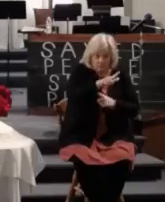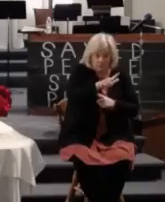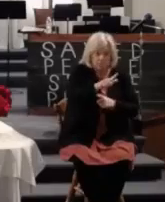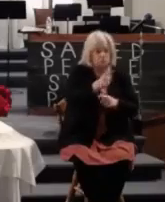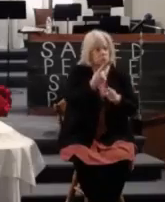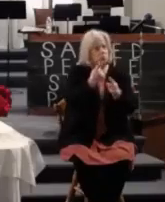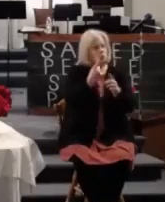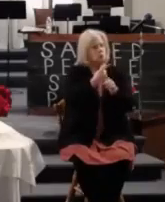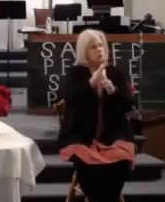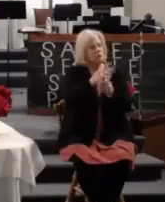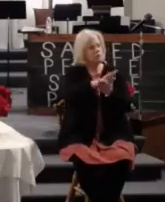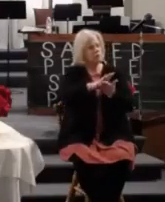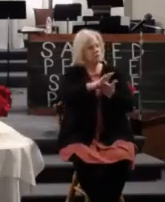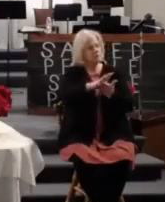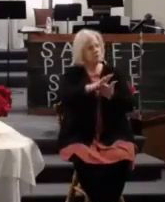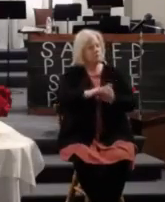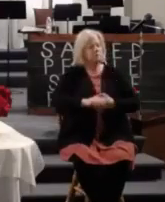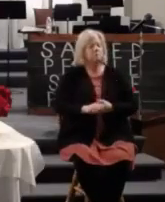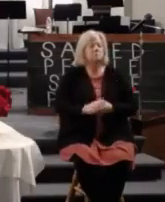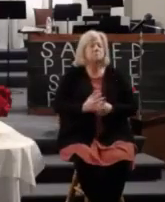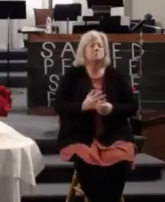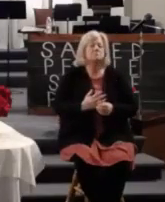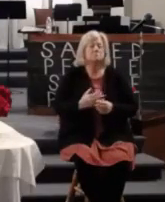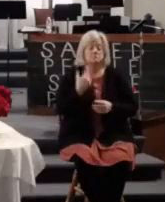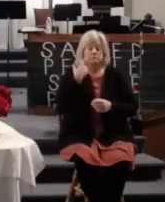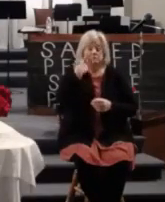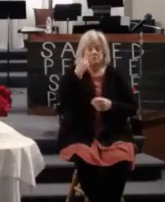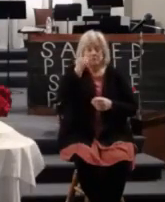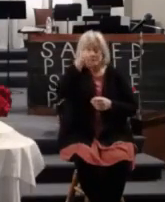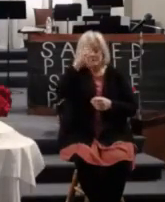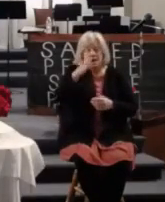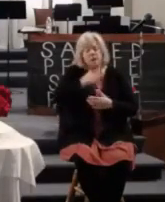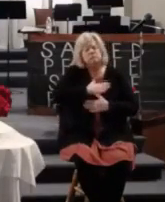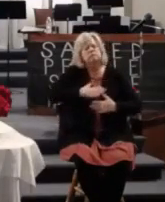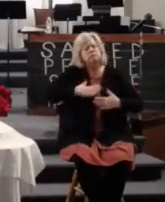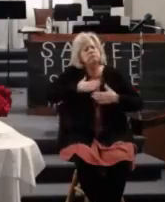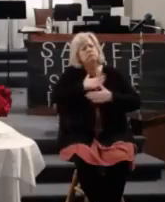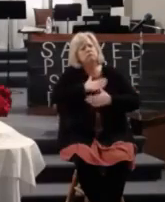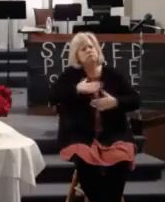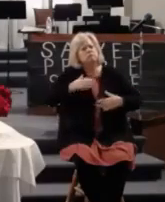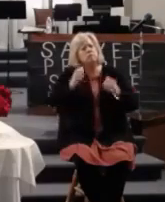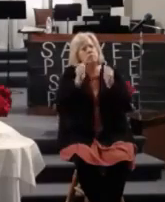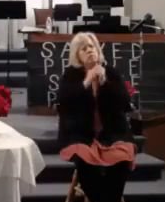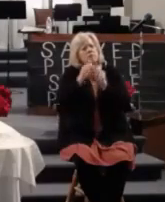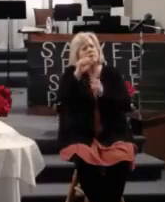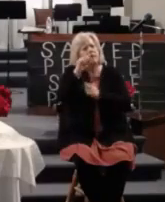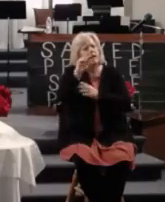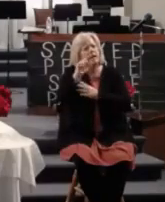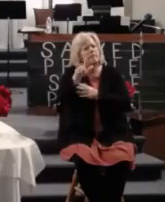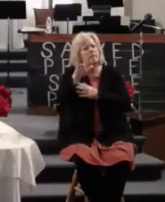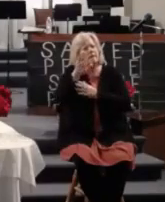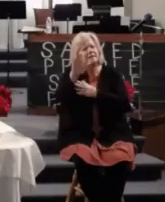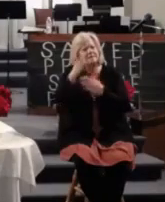We know that because God was pleased with Abel's sacrifice,